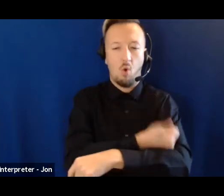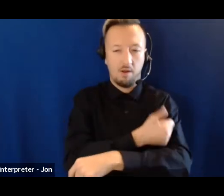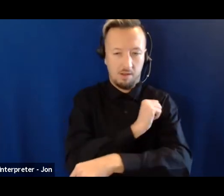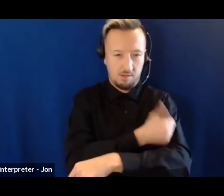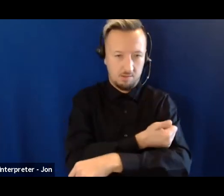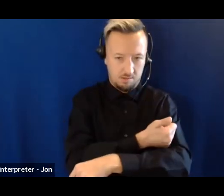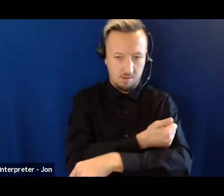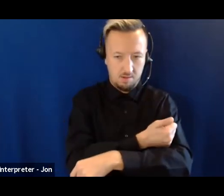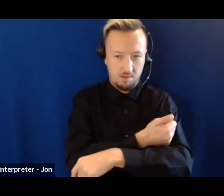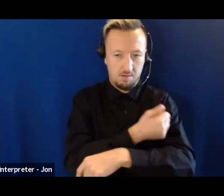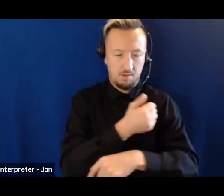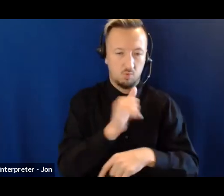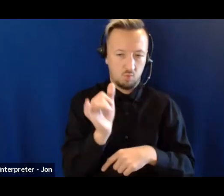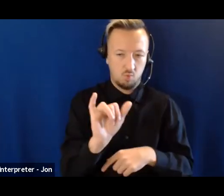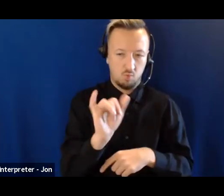And